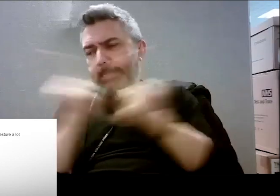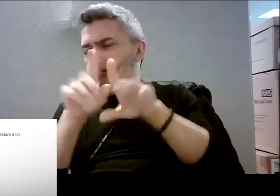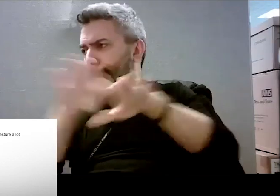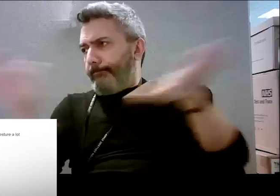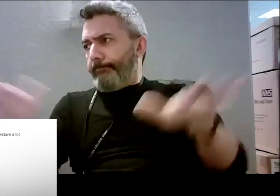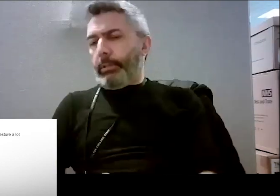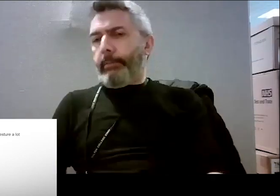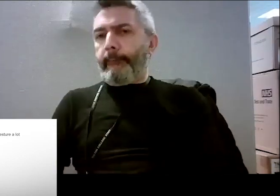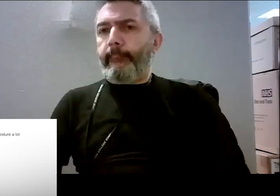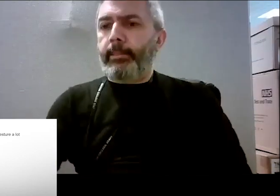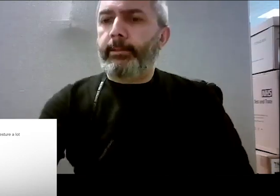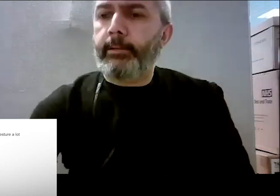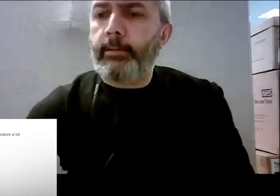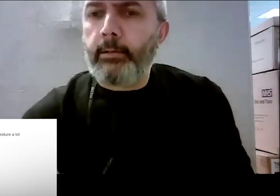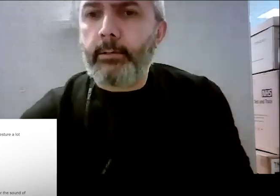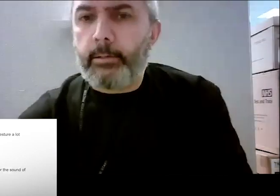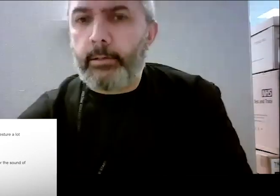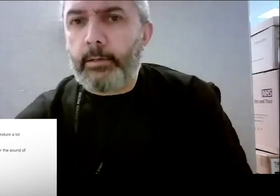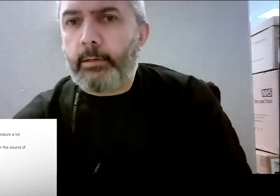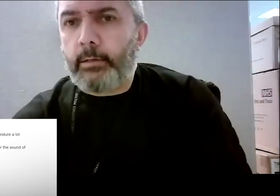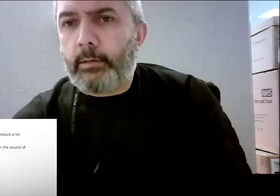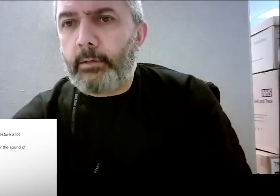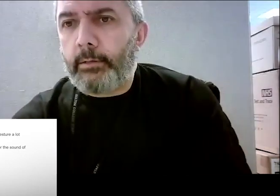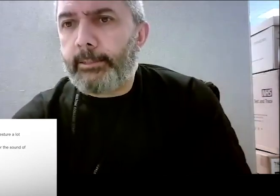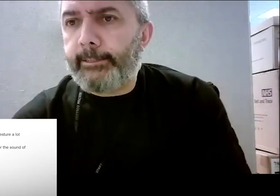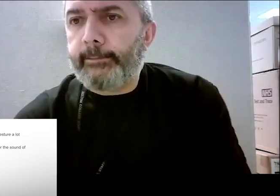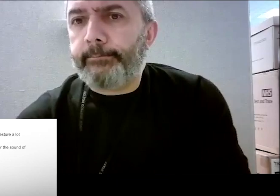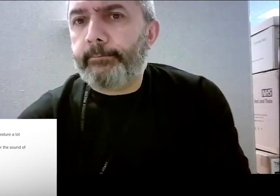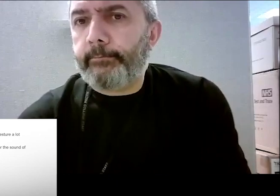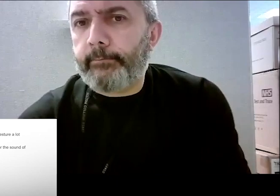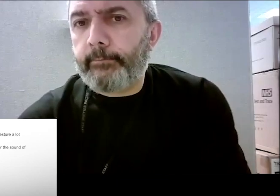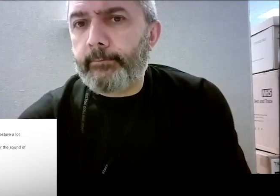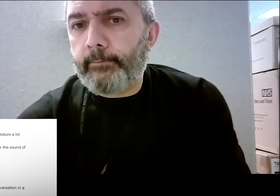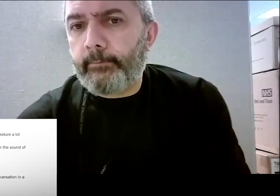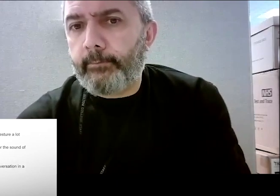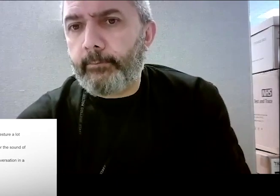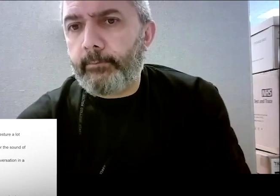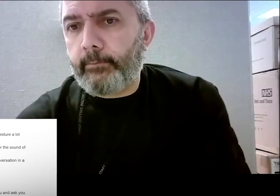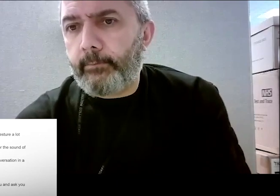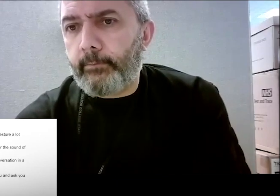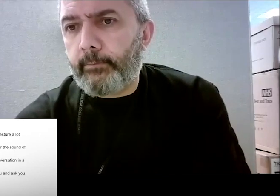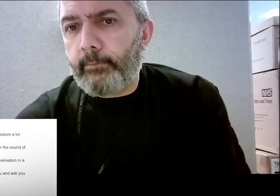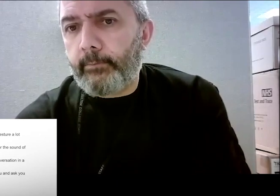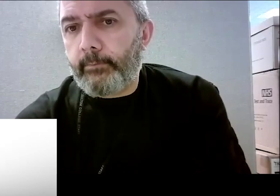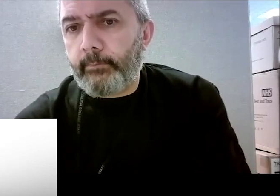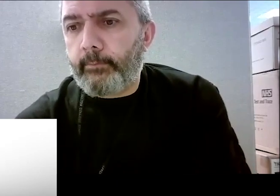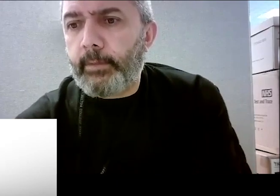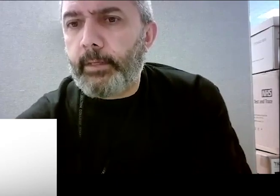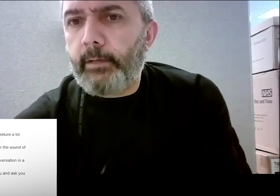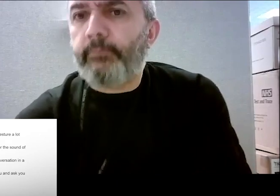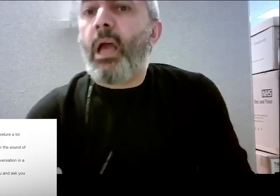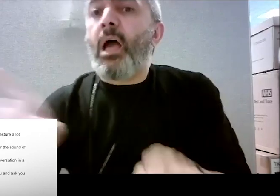It's just the non-verbal body language will be the same whether you're deaf or whether you're hearing.